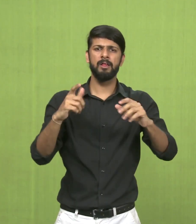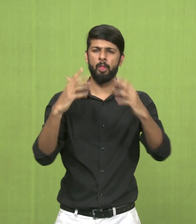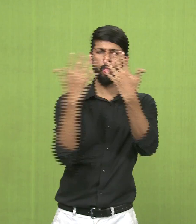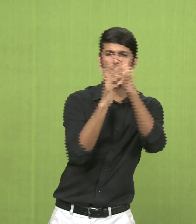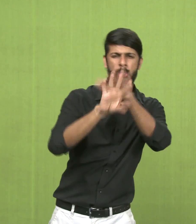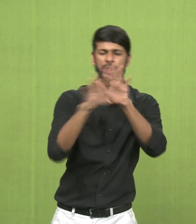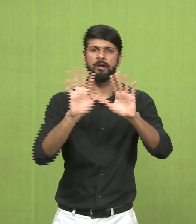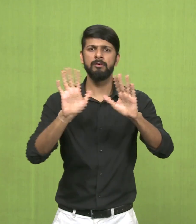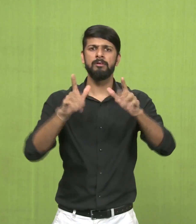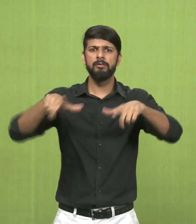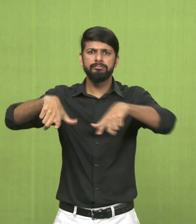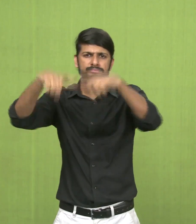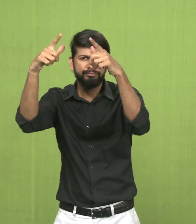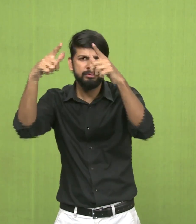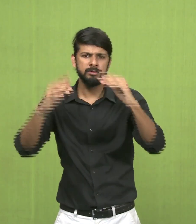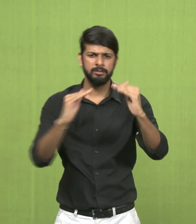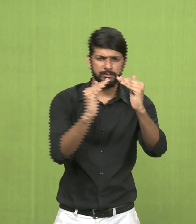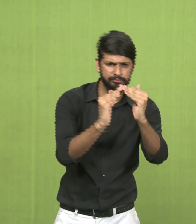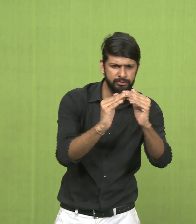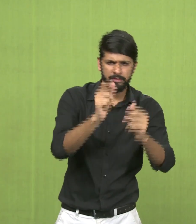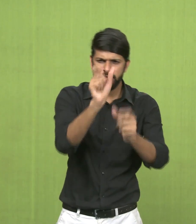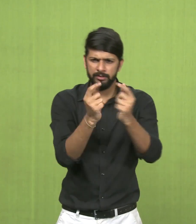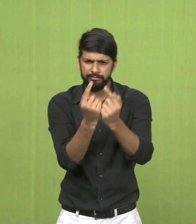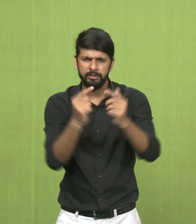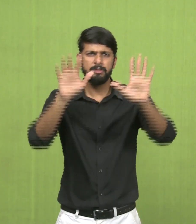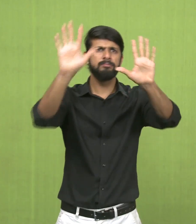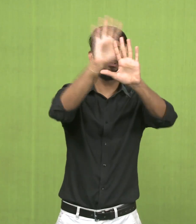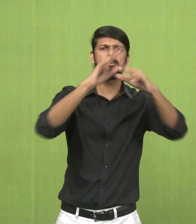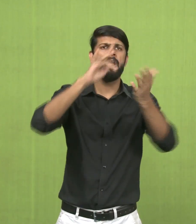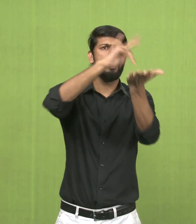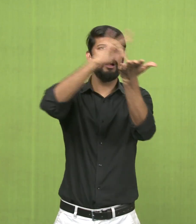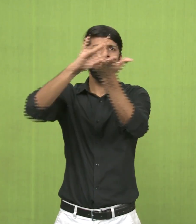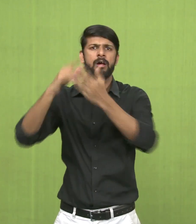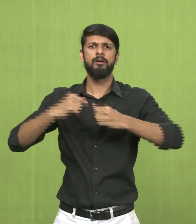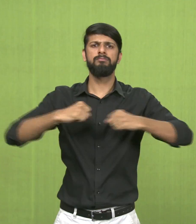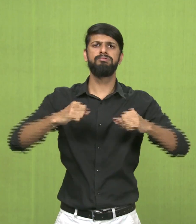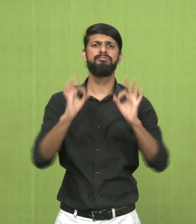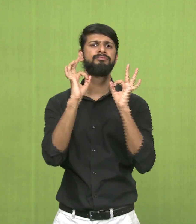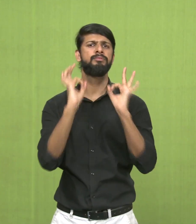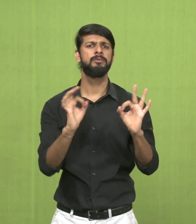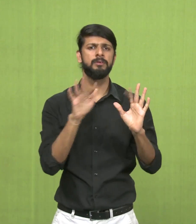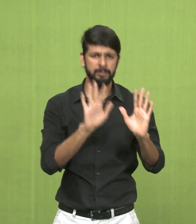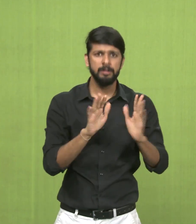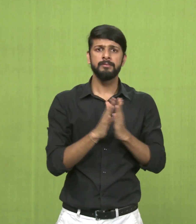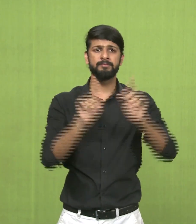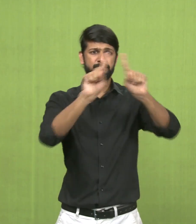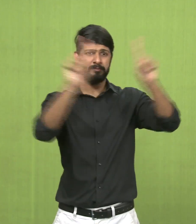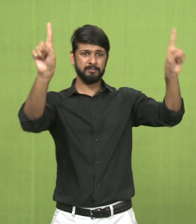the illusion of space on a two-dimensional surface by creating an aerial perspective